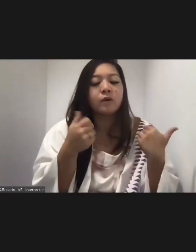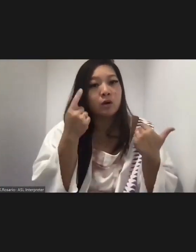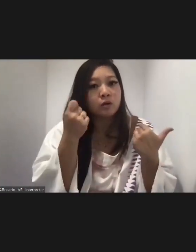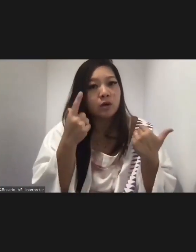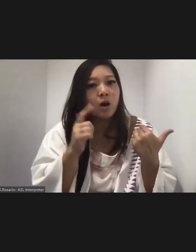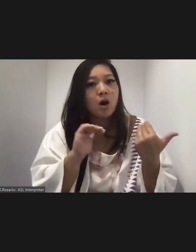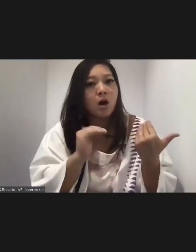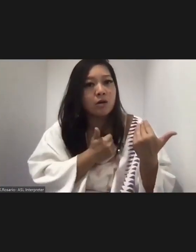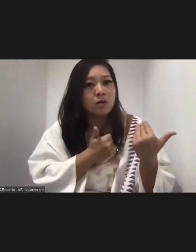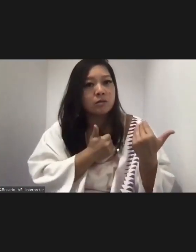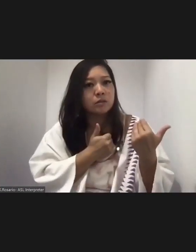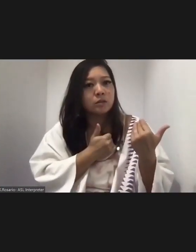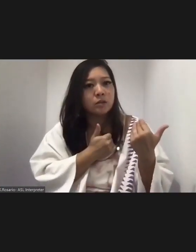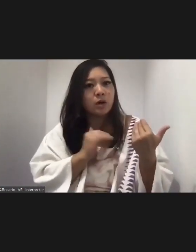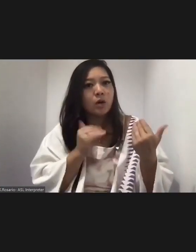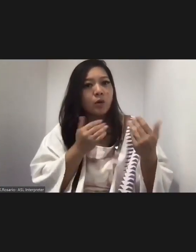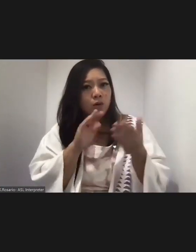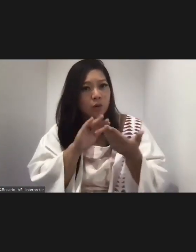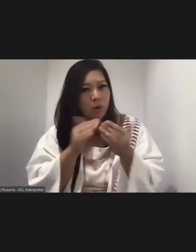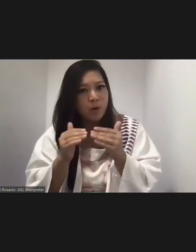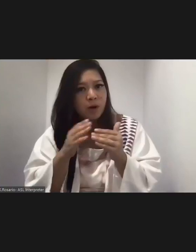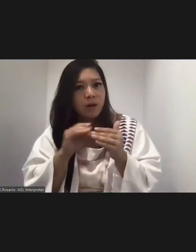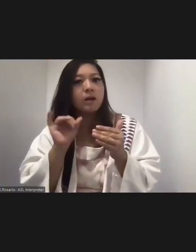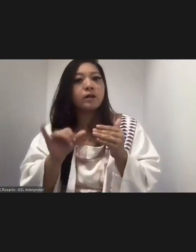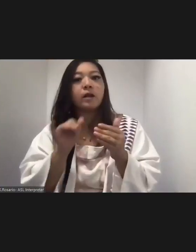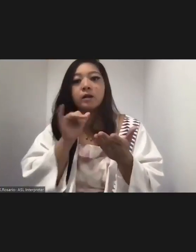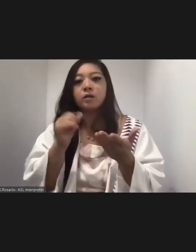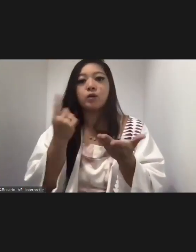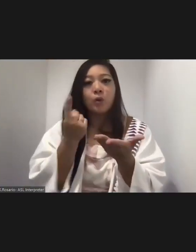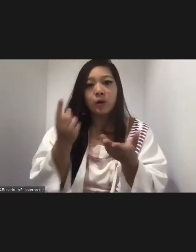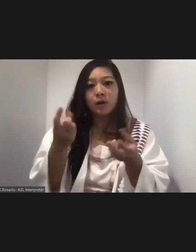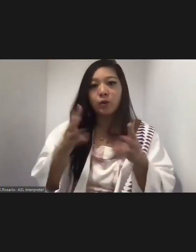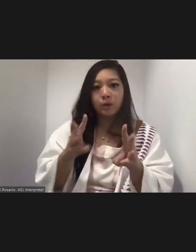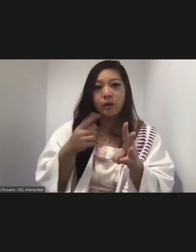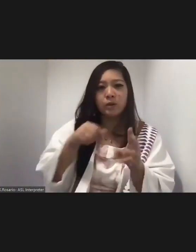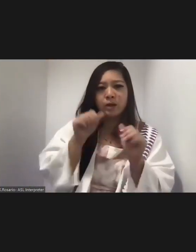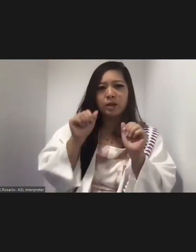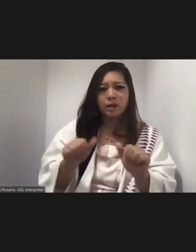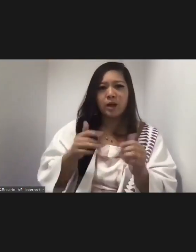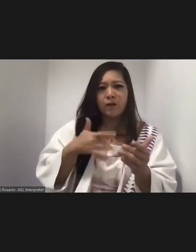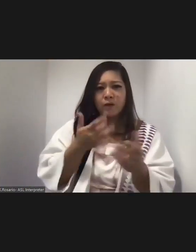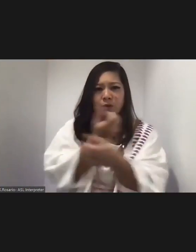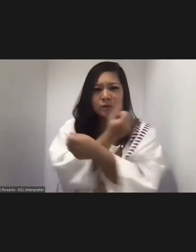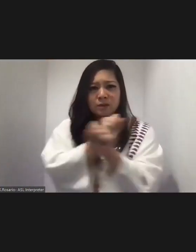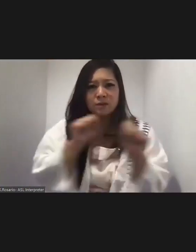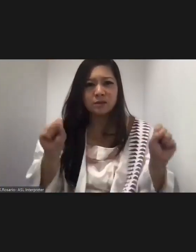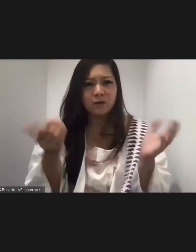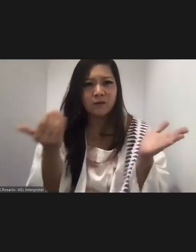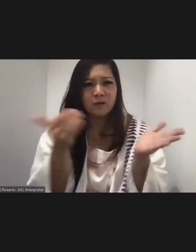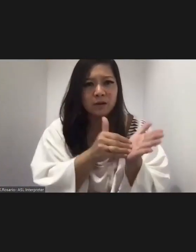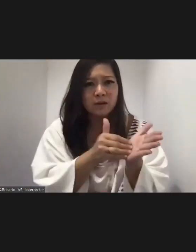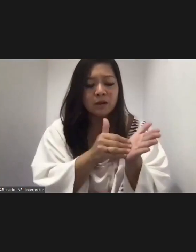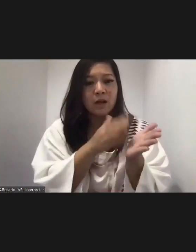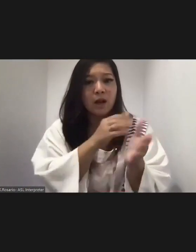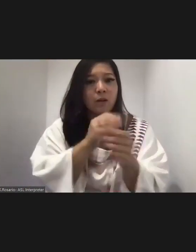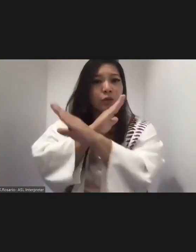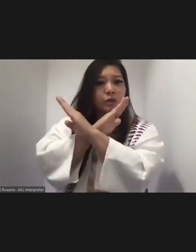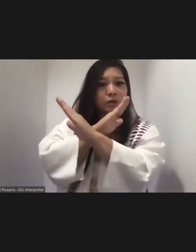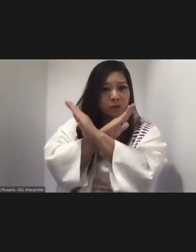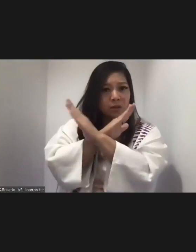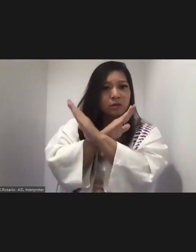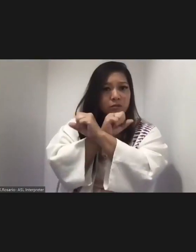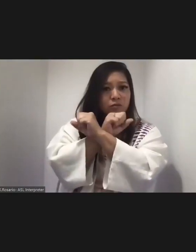our community, and that is the only way we can feel safe and protected